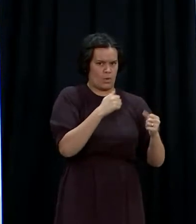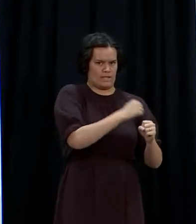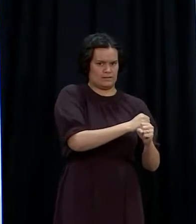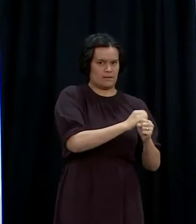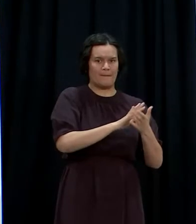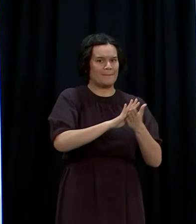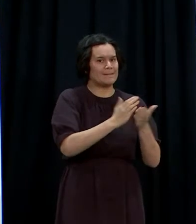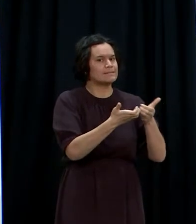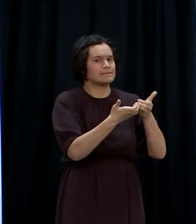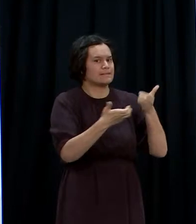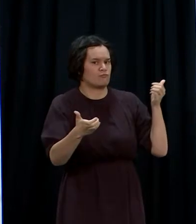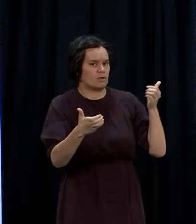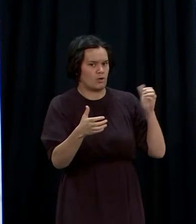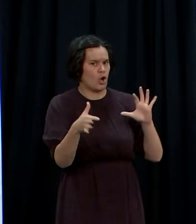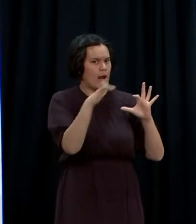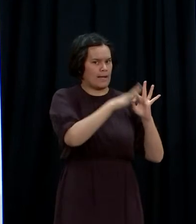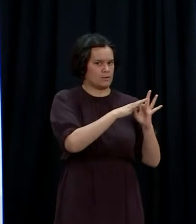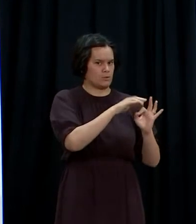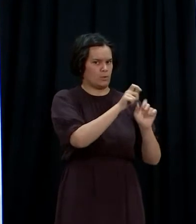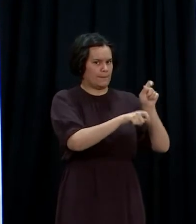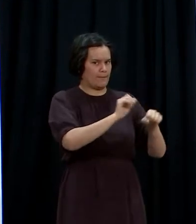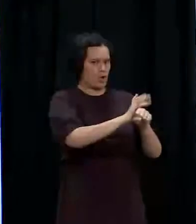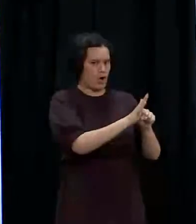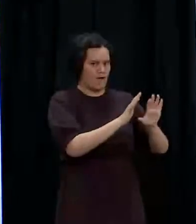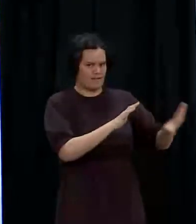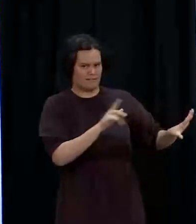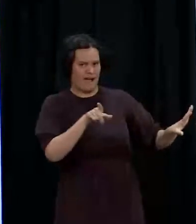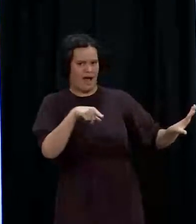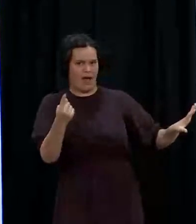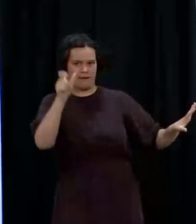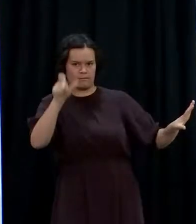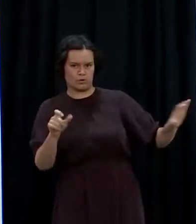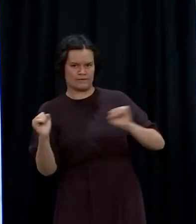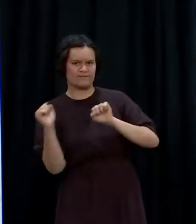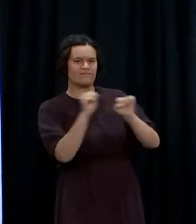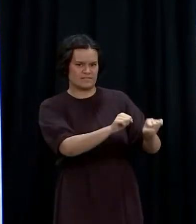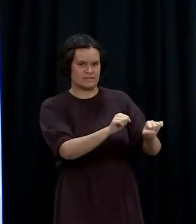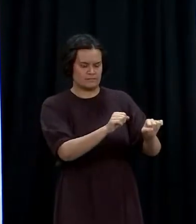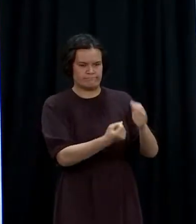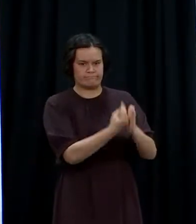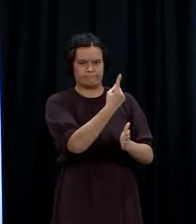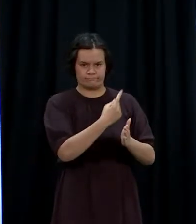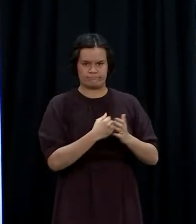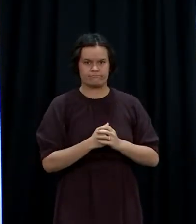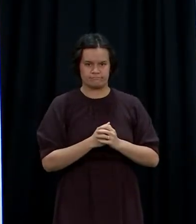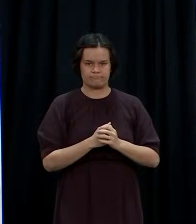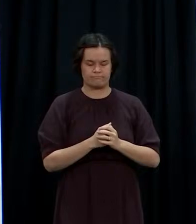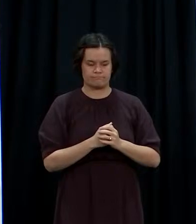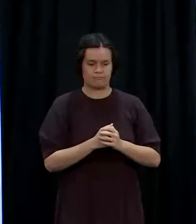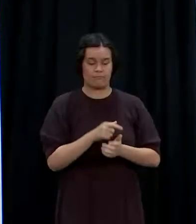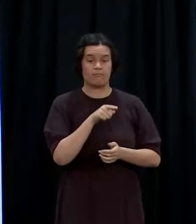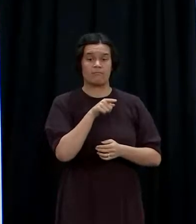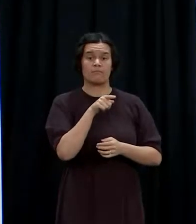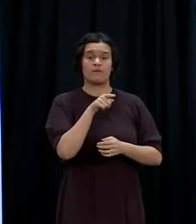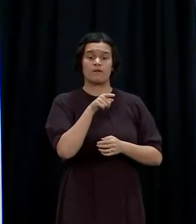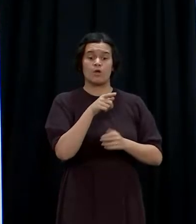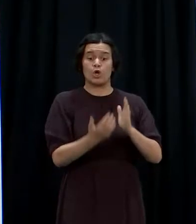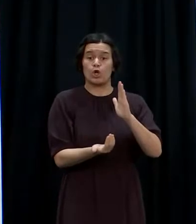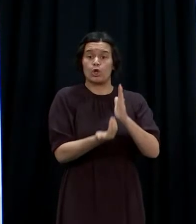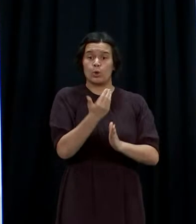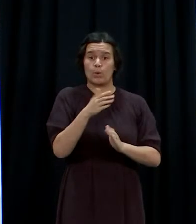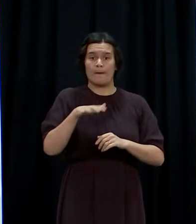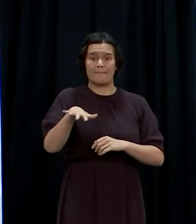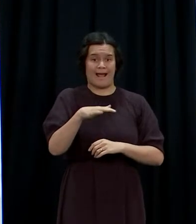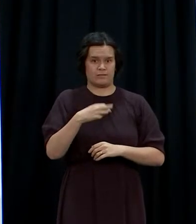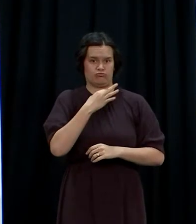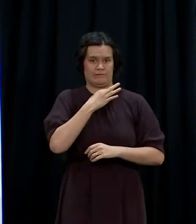people who were in the Crown Plaza at all. The advice for people who visited these locations of interest, and they are on the Ministry's website,